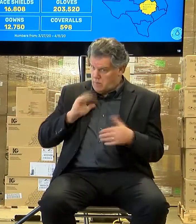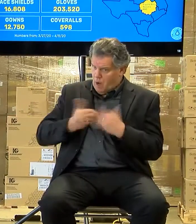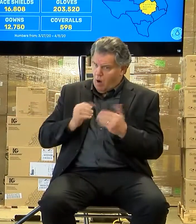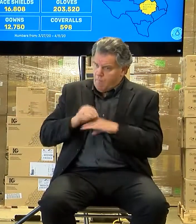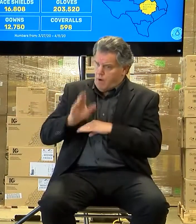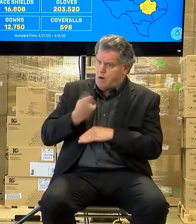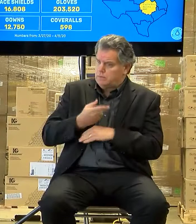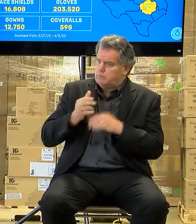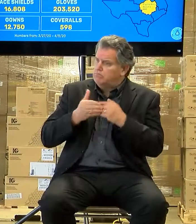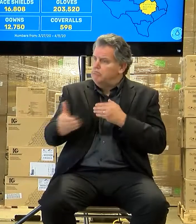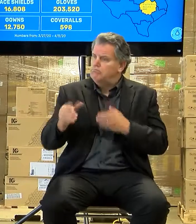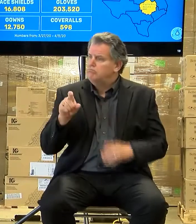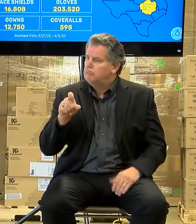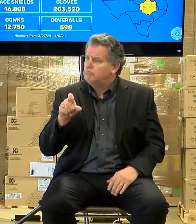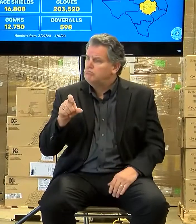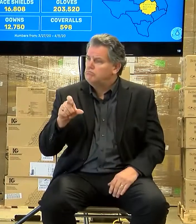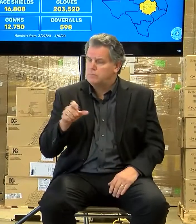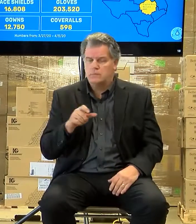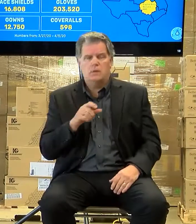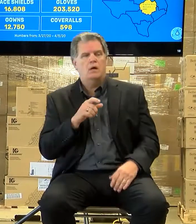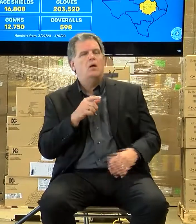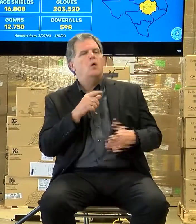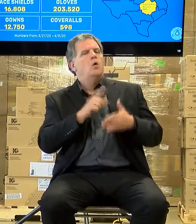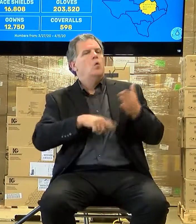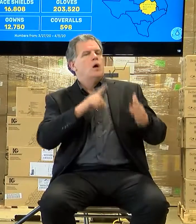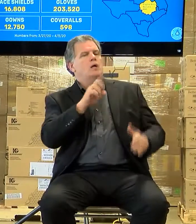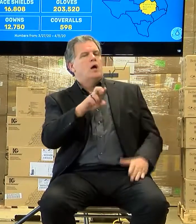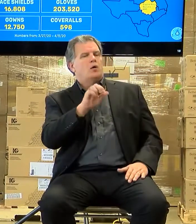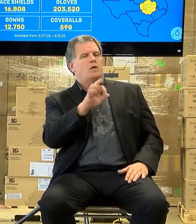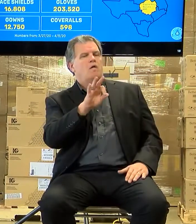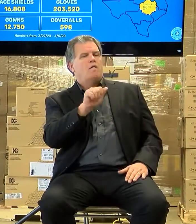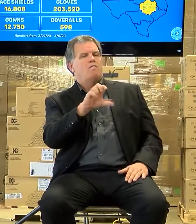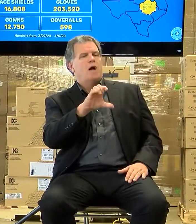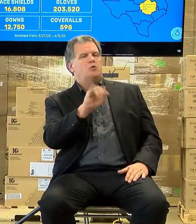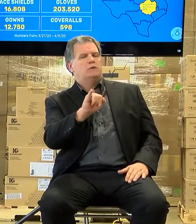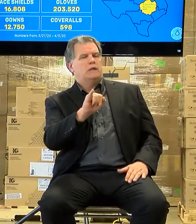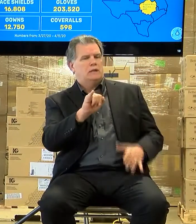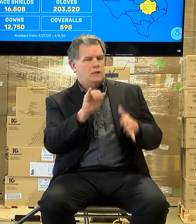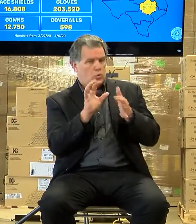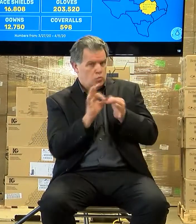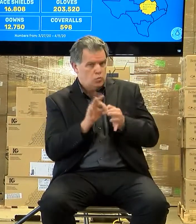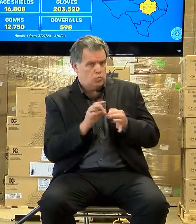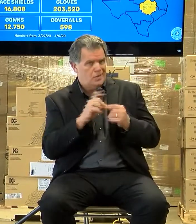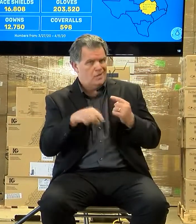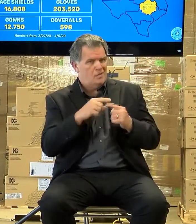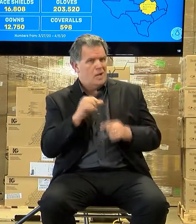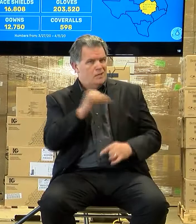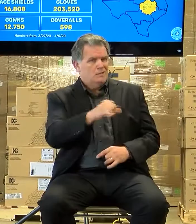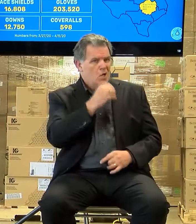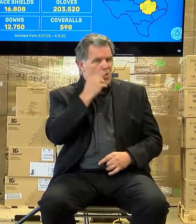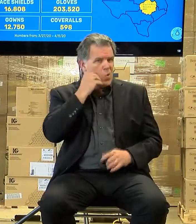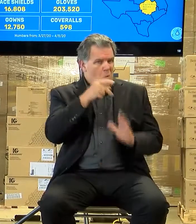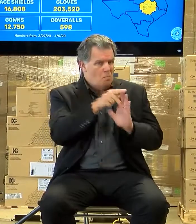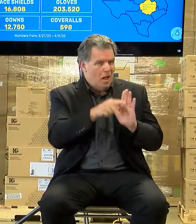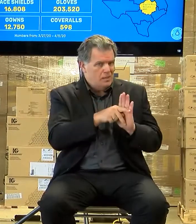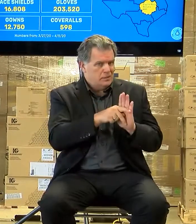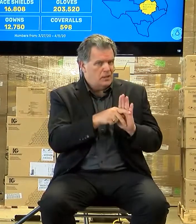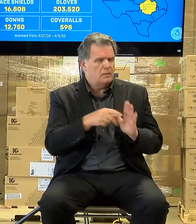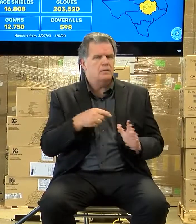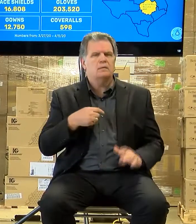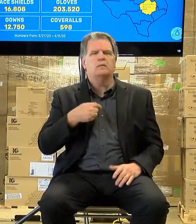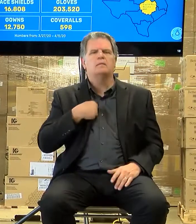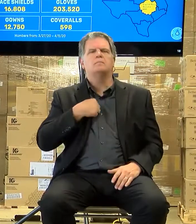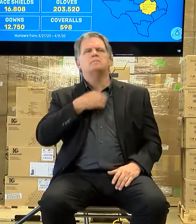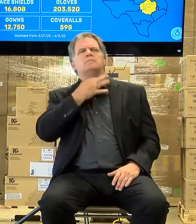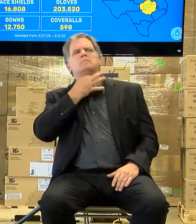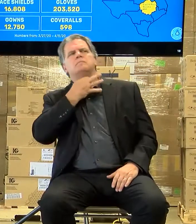and so based upon Dr. Fauci's comment about the importance of stay-at-home policies, I wanted to find out directly